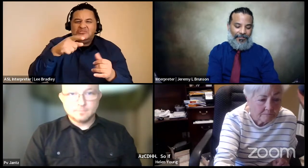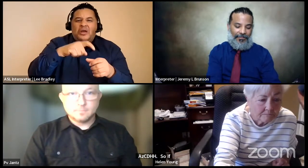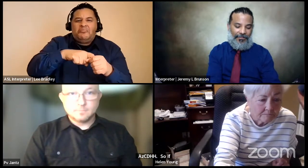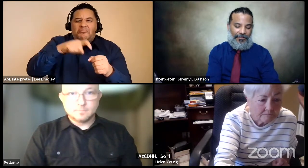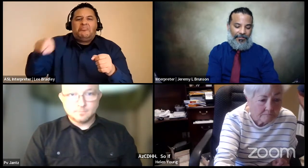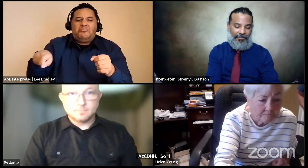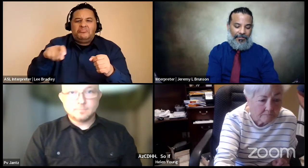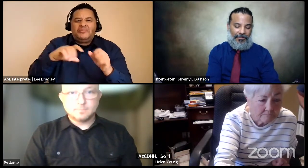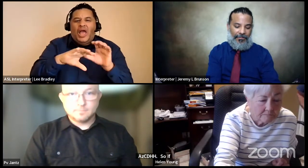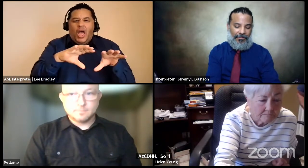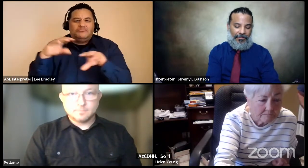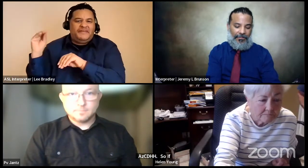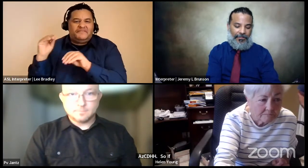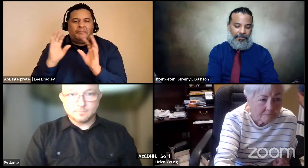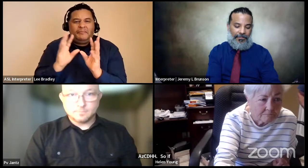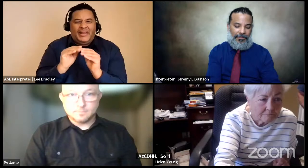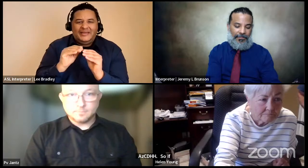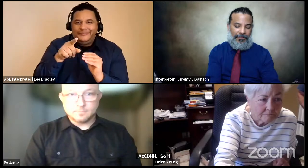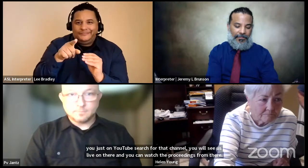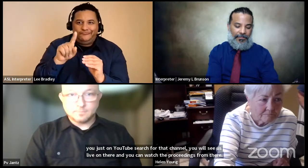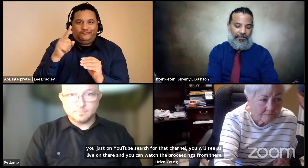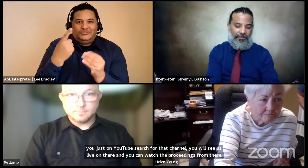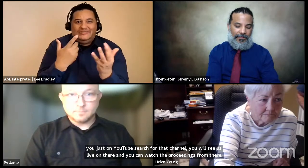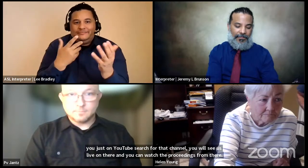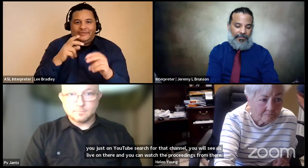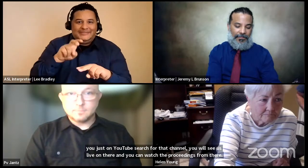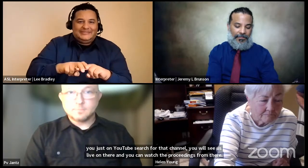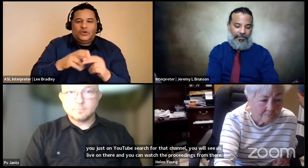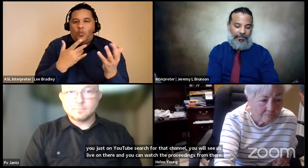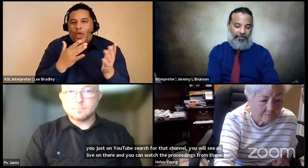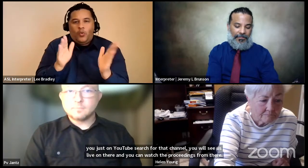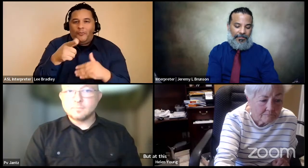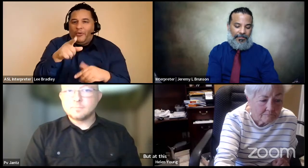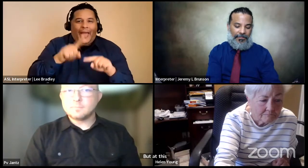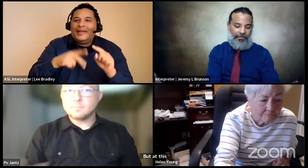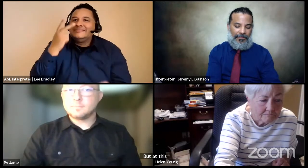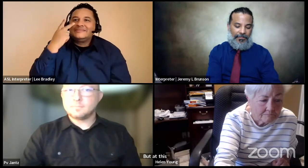the meeting because you just sitting in a waiting room you won't hear or see anything.